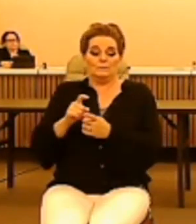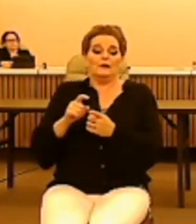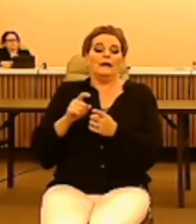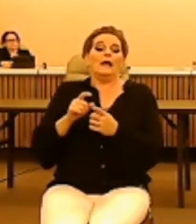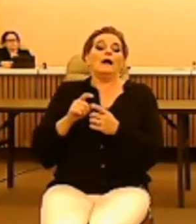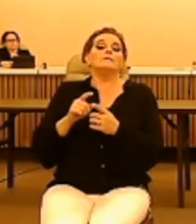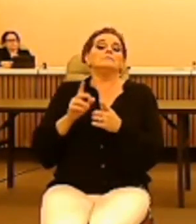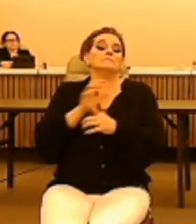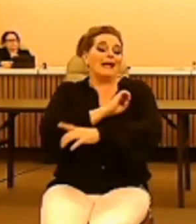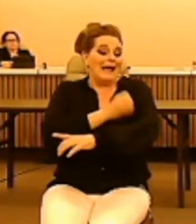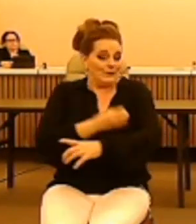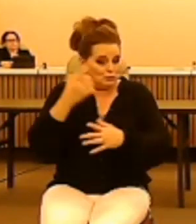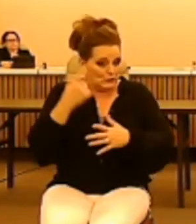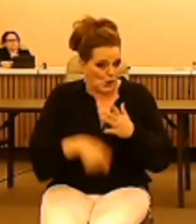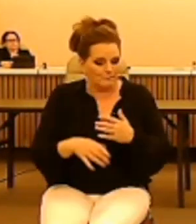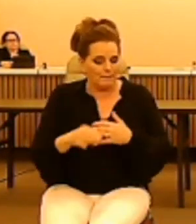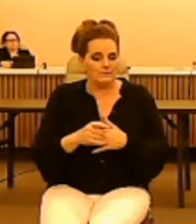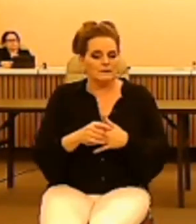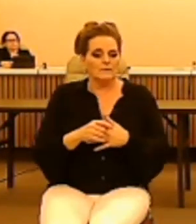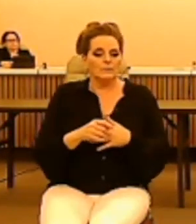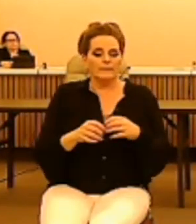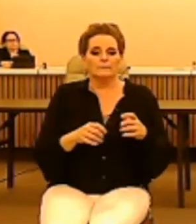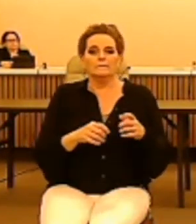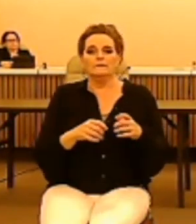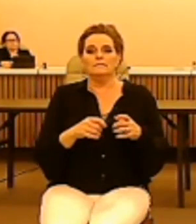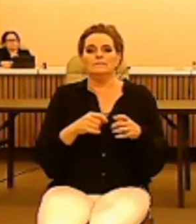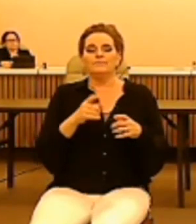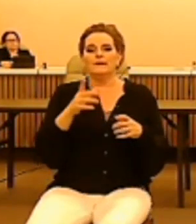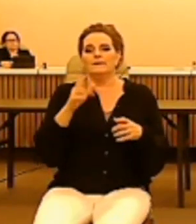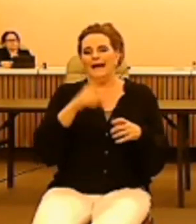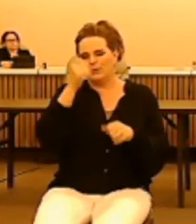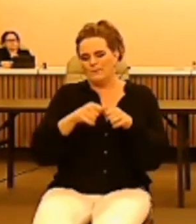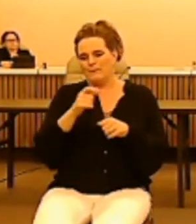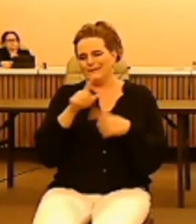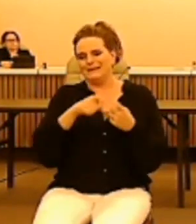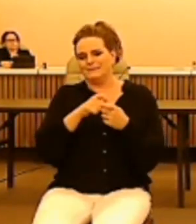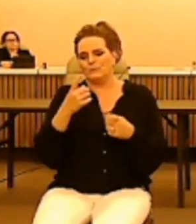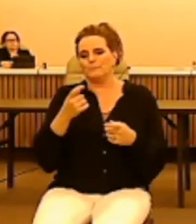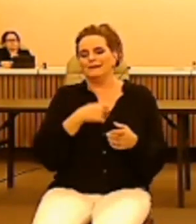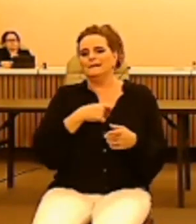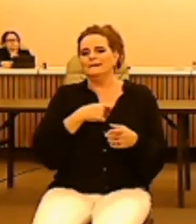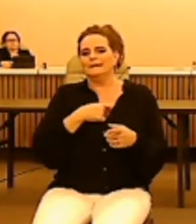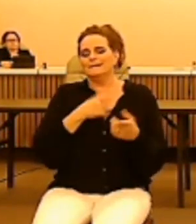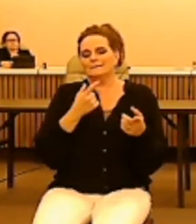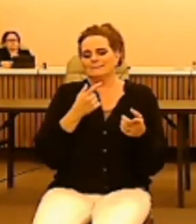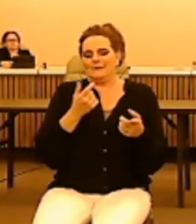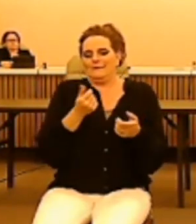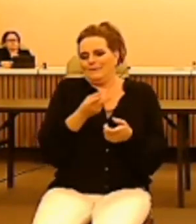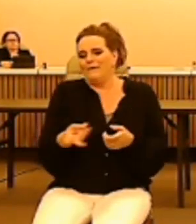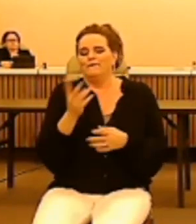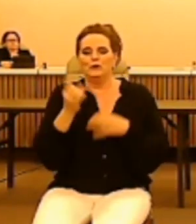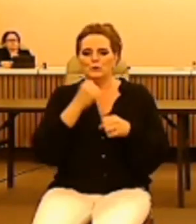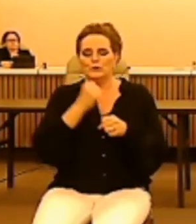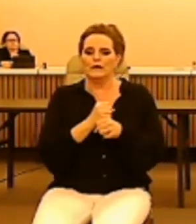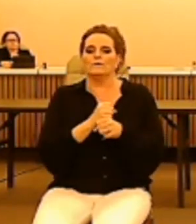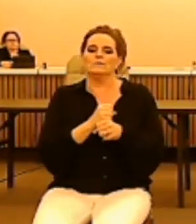The crossover, why don't you come on up and tell, because I don't remember the exact, but it's a short number of years for the